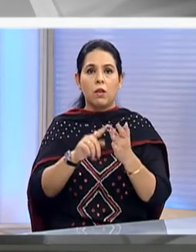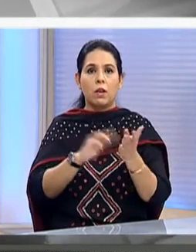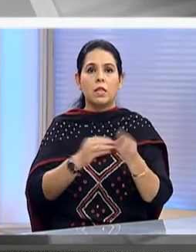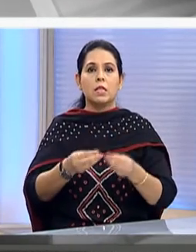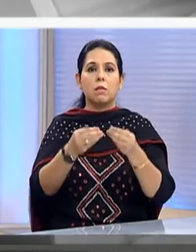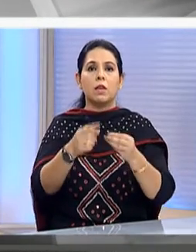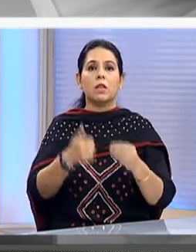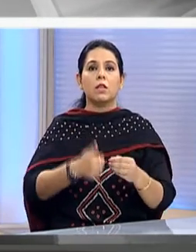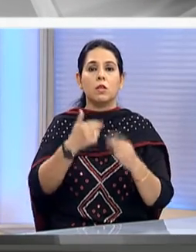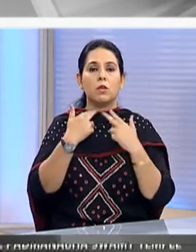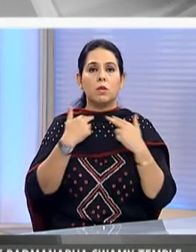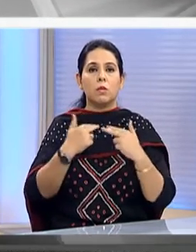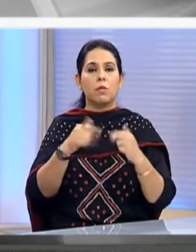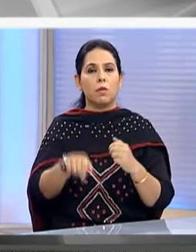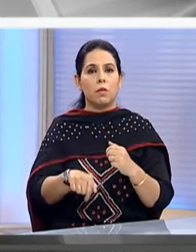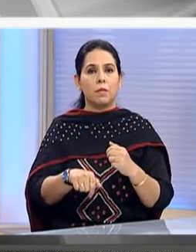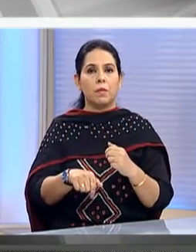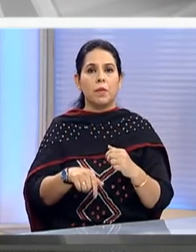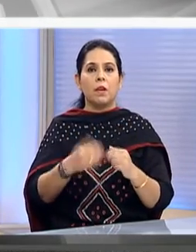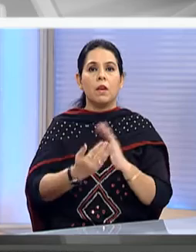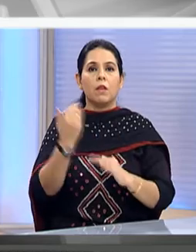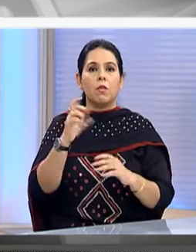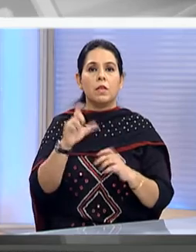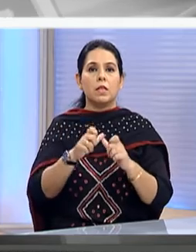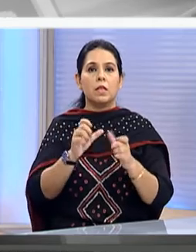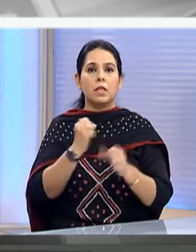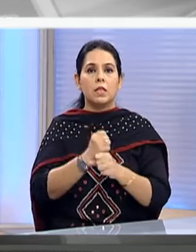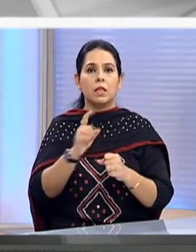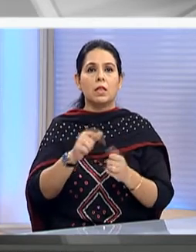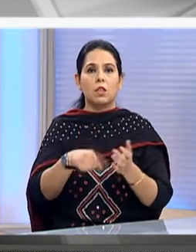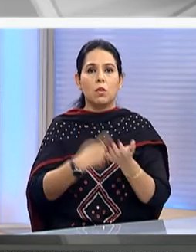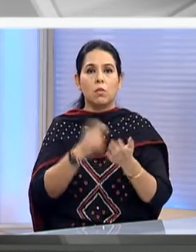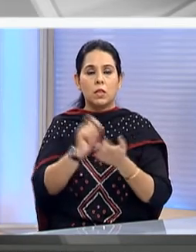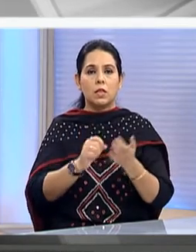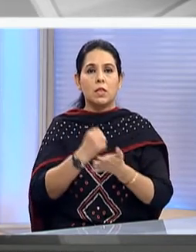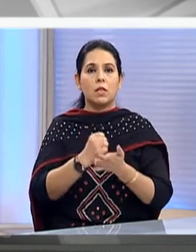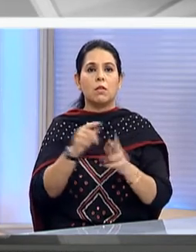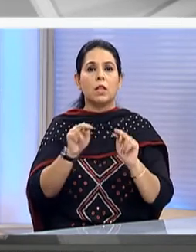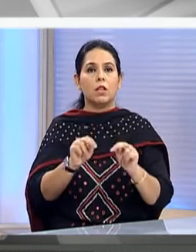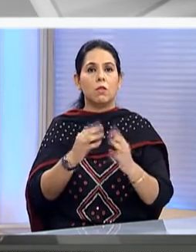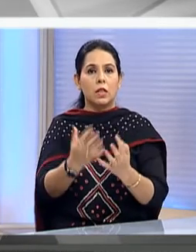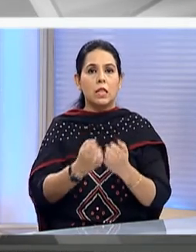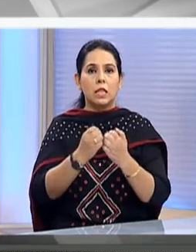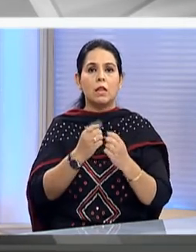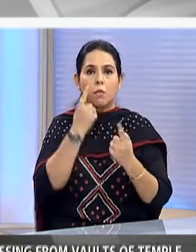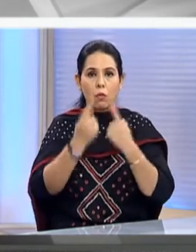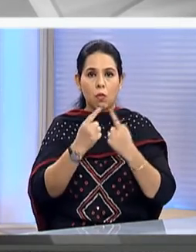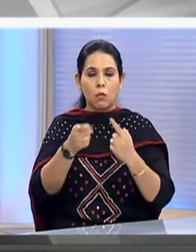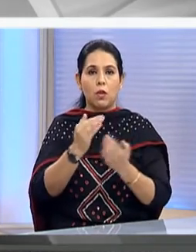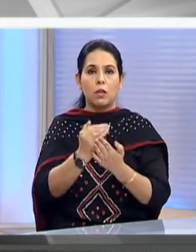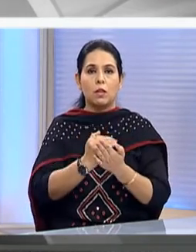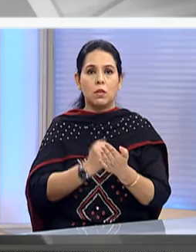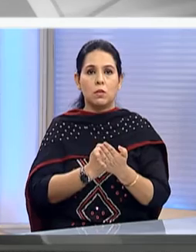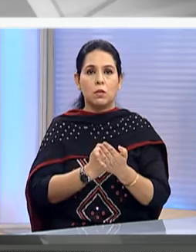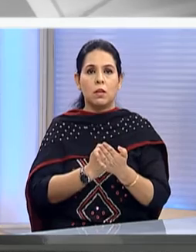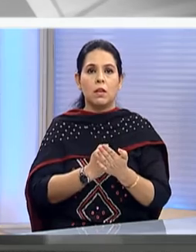Vinod Rai, submitted to the Supreme Court. The former CAG in his report stresses on the need for a detailed probe